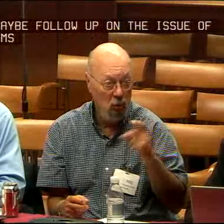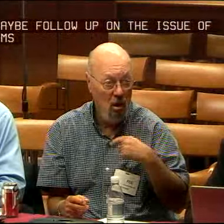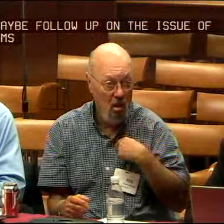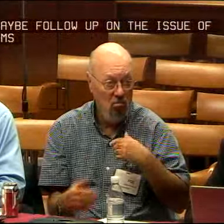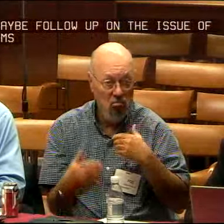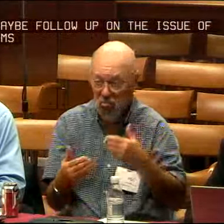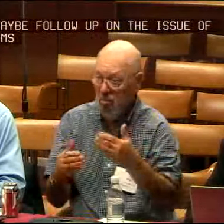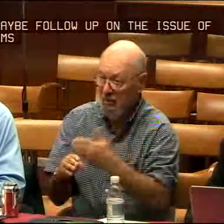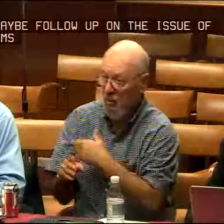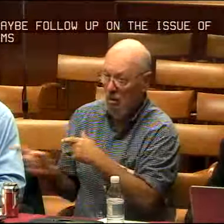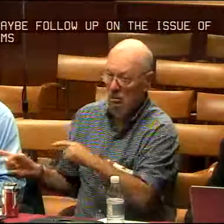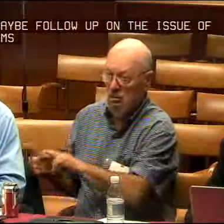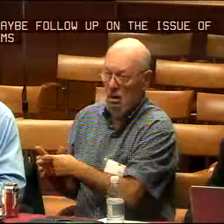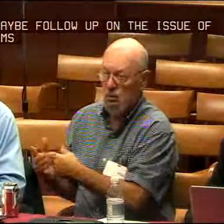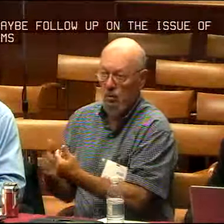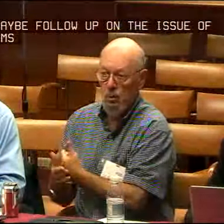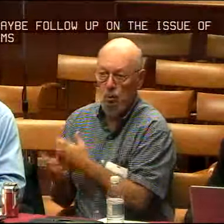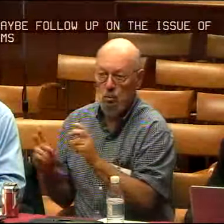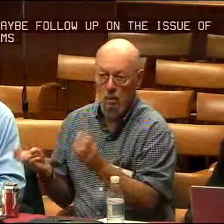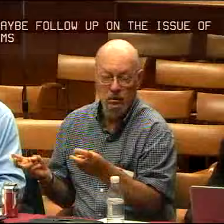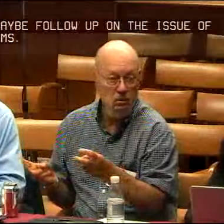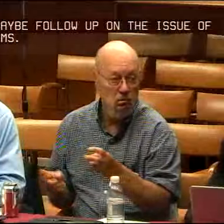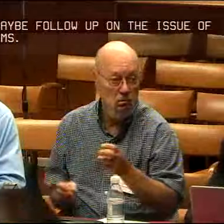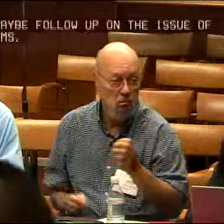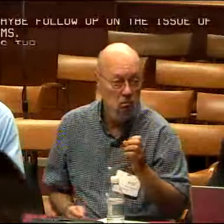Is that okay? Sure. If I do that before we change the topic?